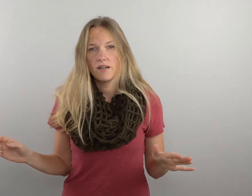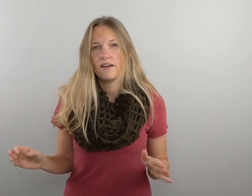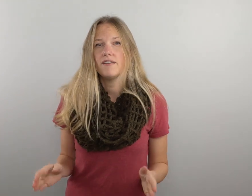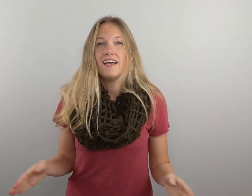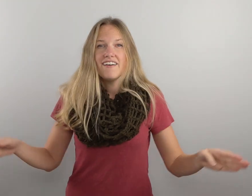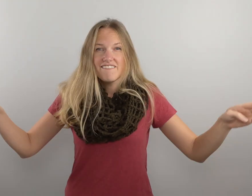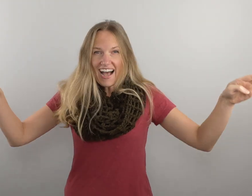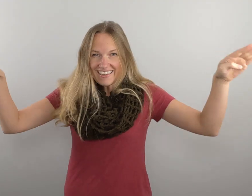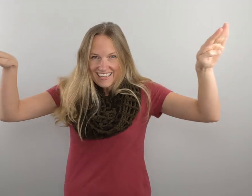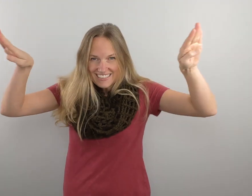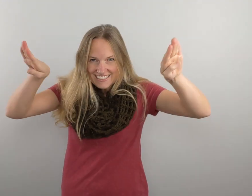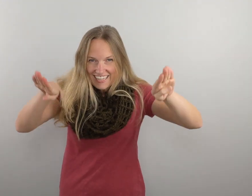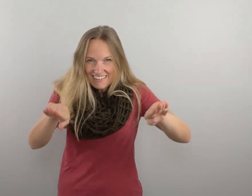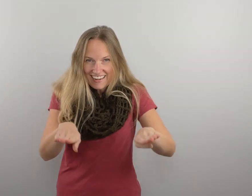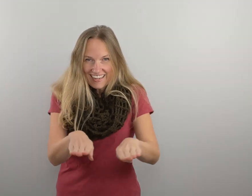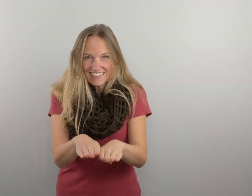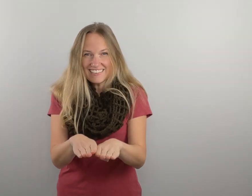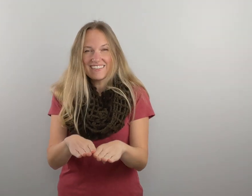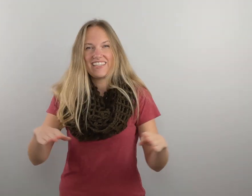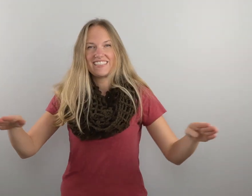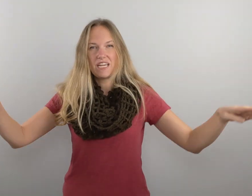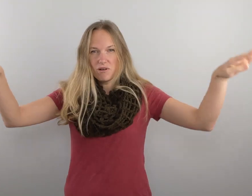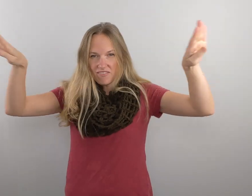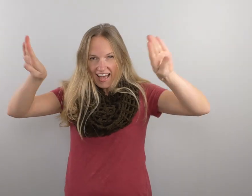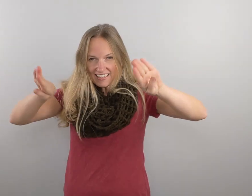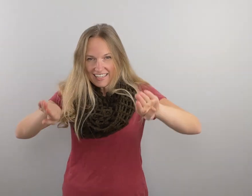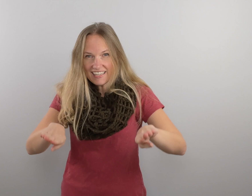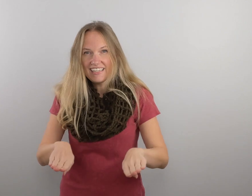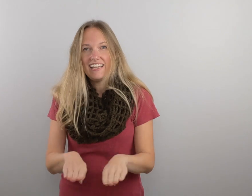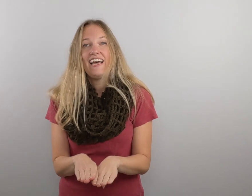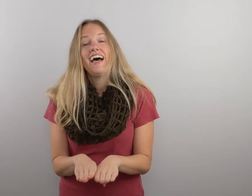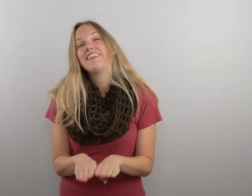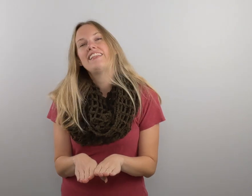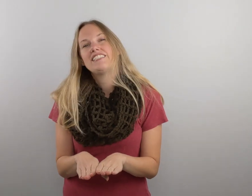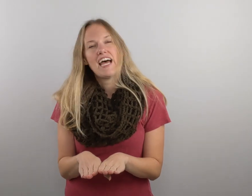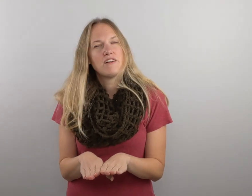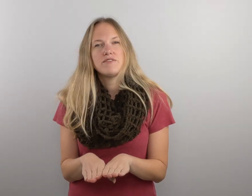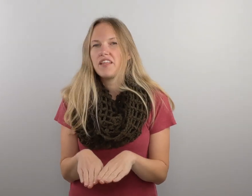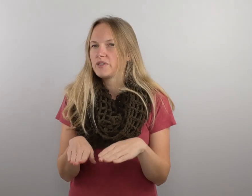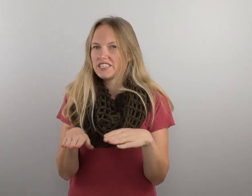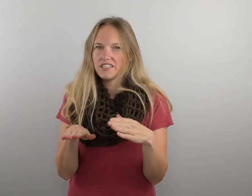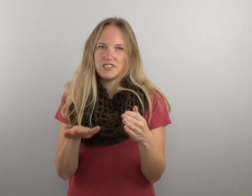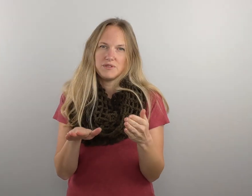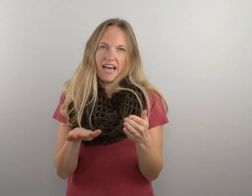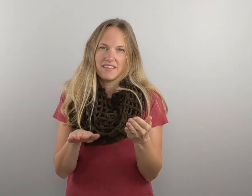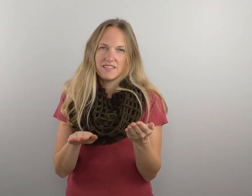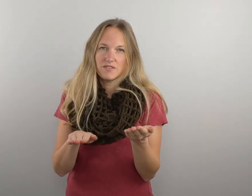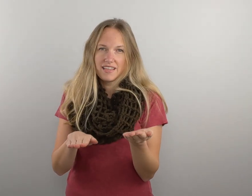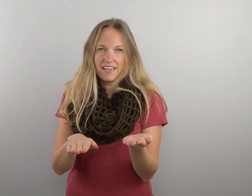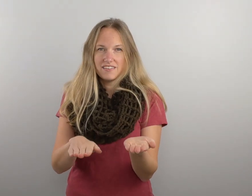out. Valley, just take your hands, make the shape of a valley. And then the shadow of death, we're just gonna do death. So for that, you